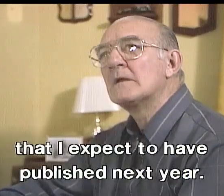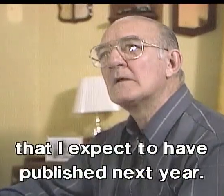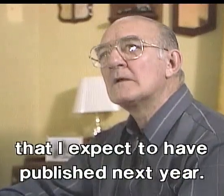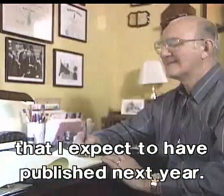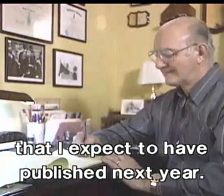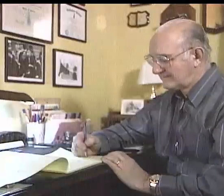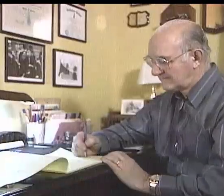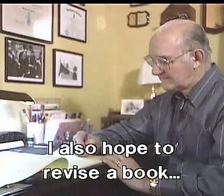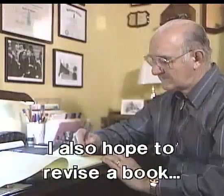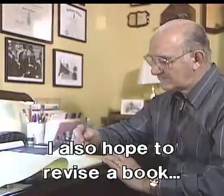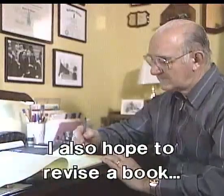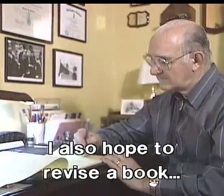Also hope to